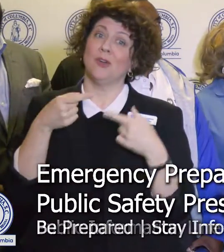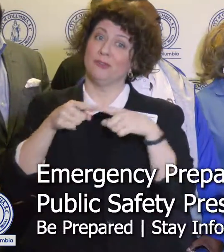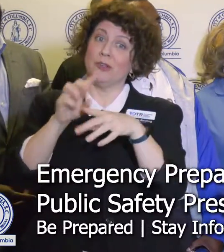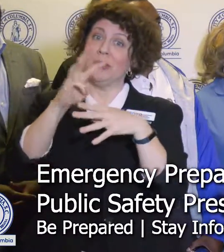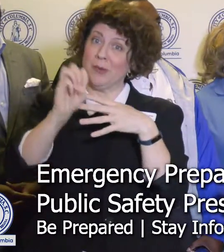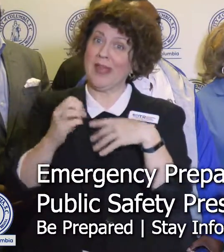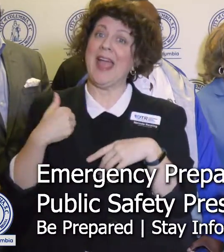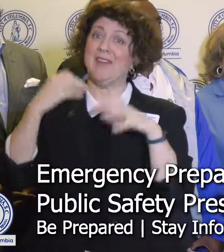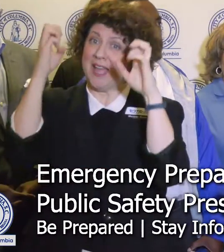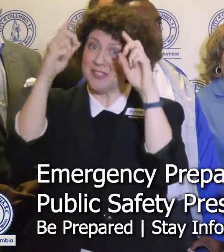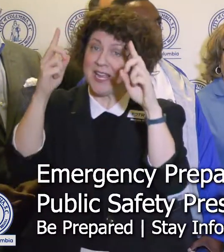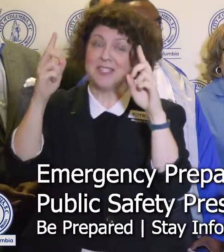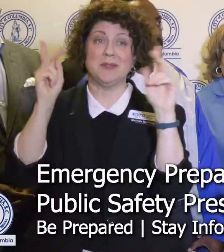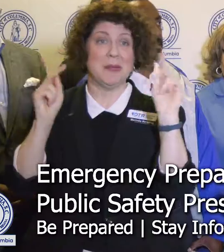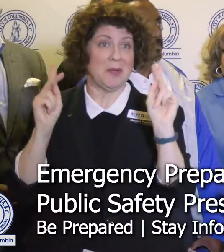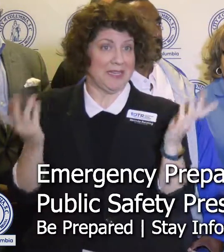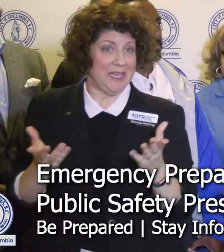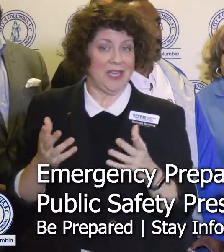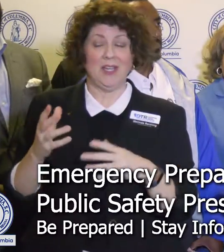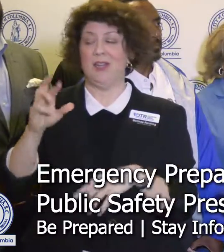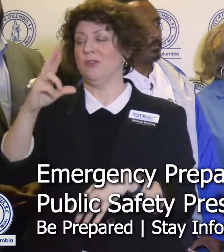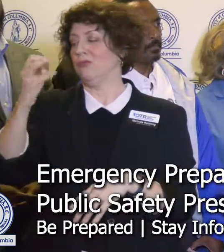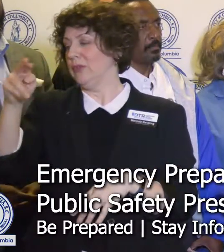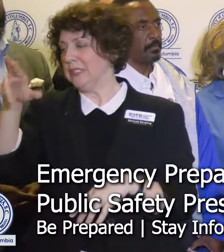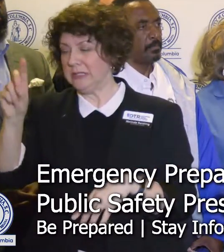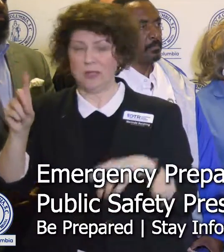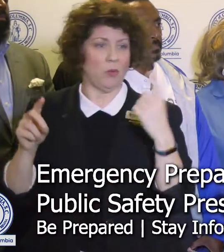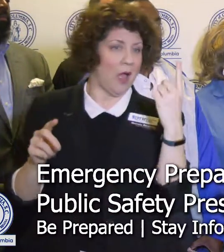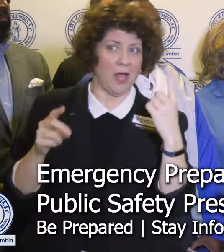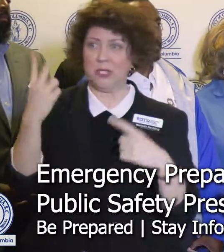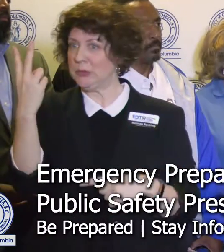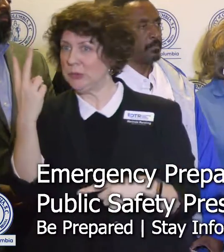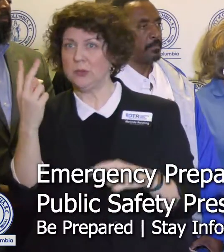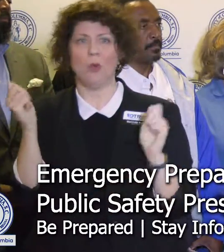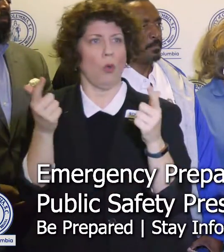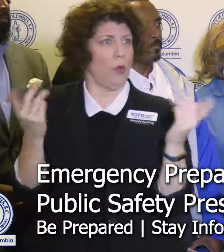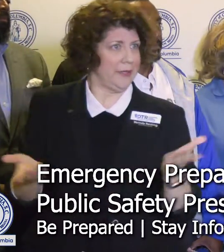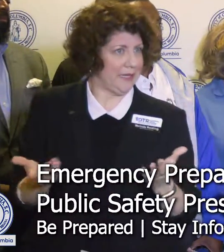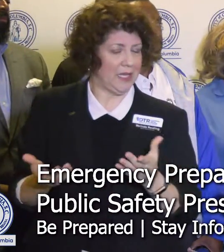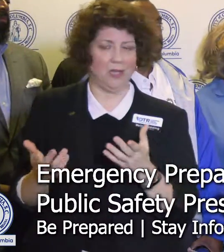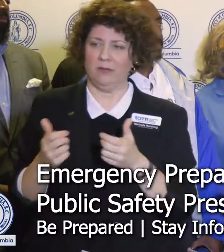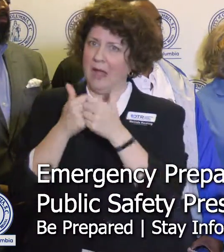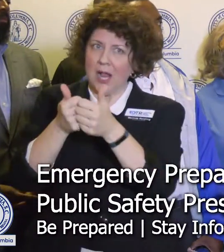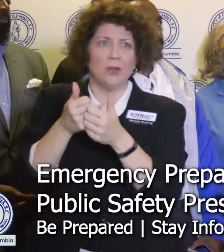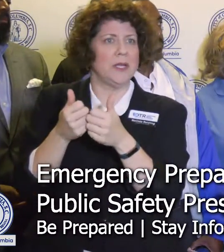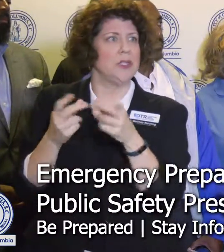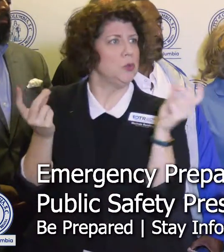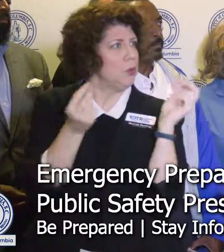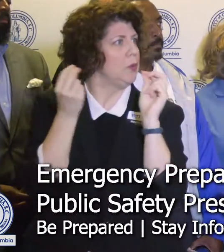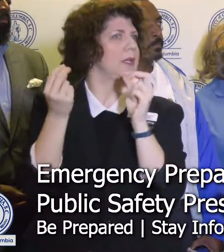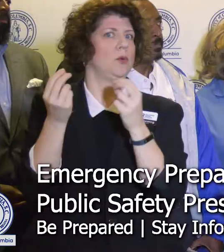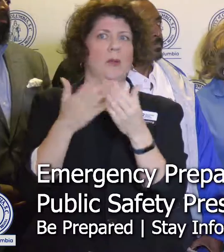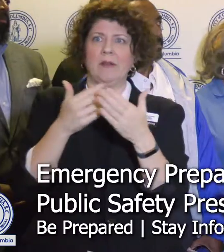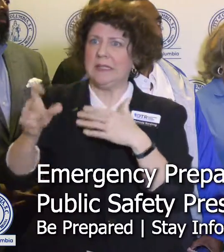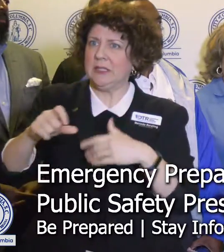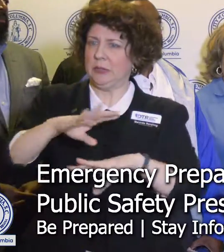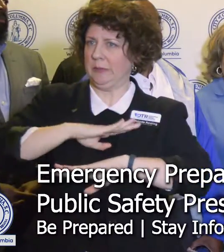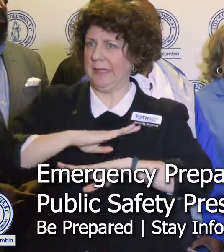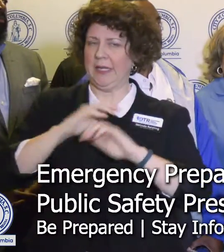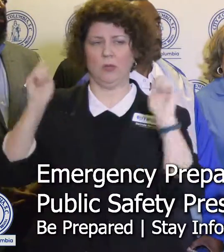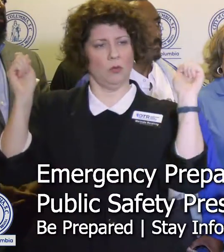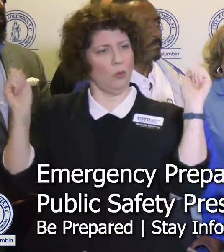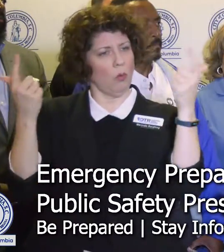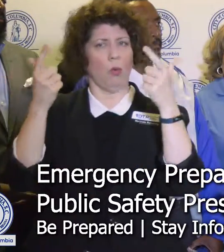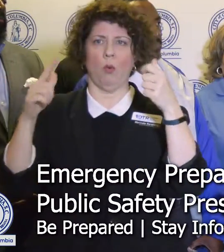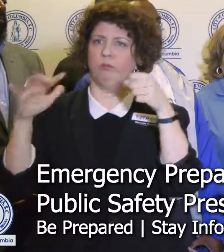education professionals, our superintendents of Richland 1 and Richland 2, who have been doing what they always do, meeting the needs of our entire